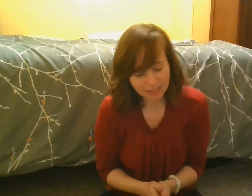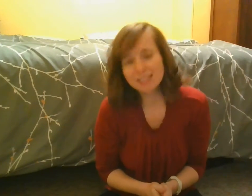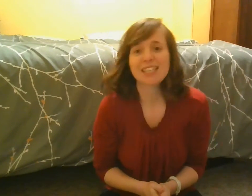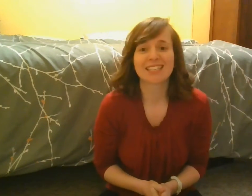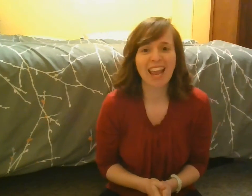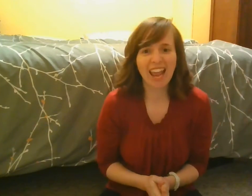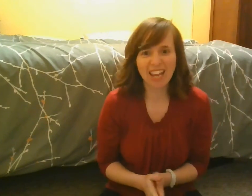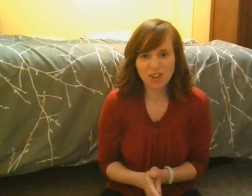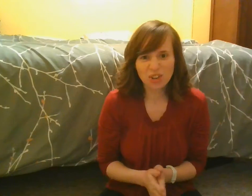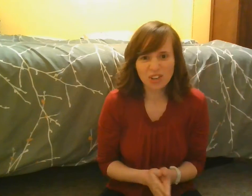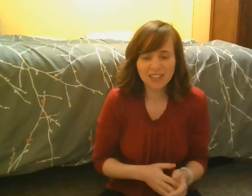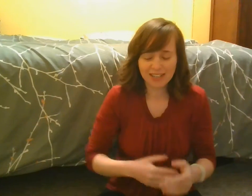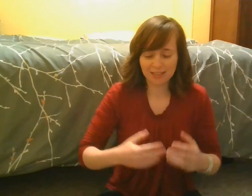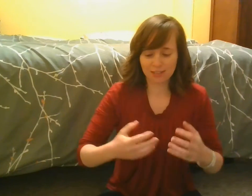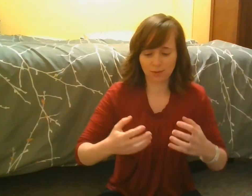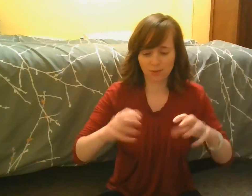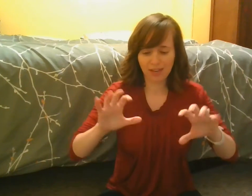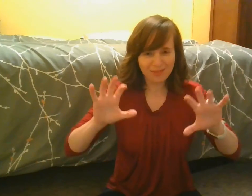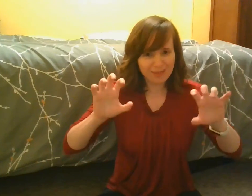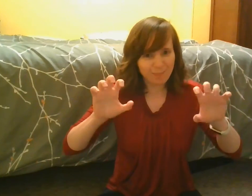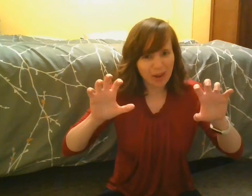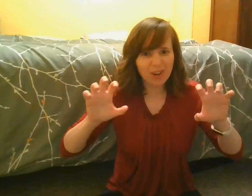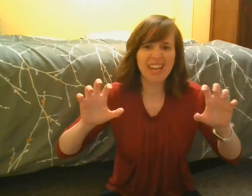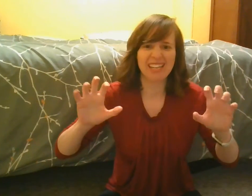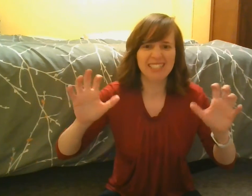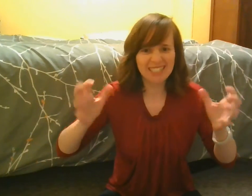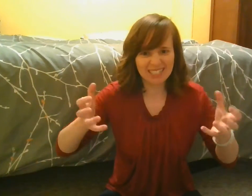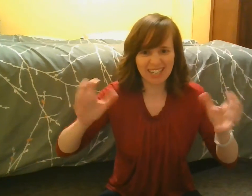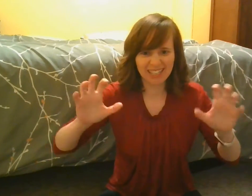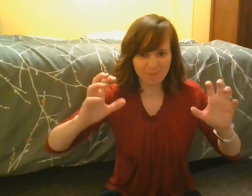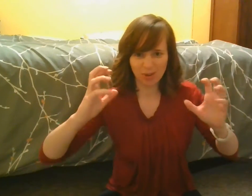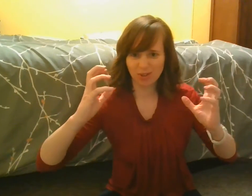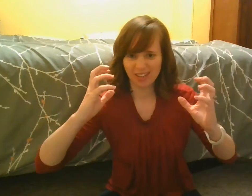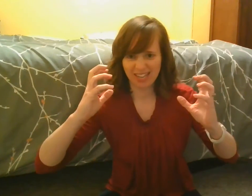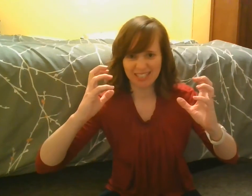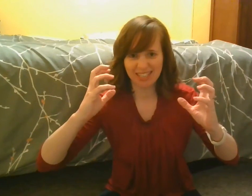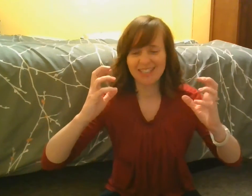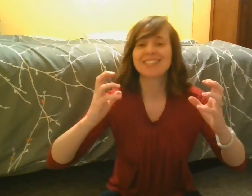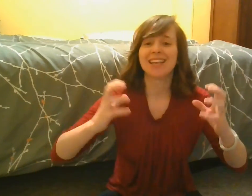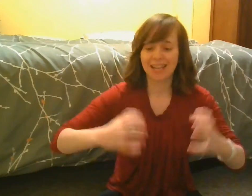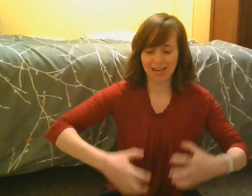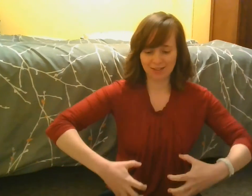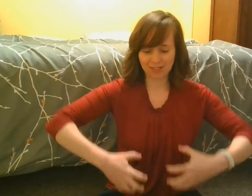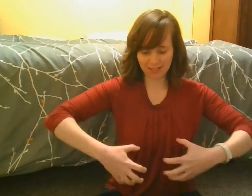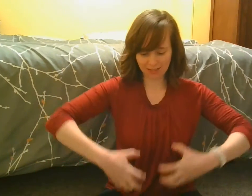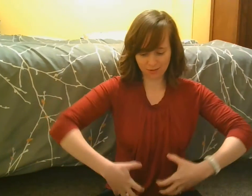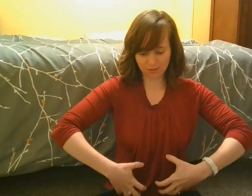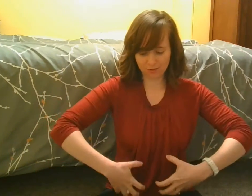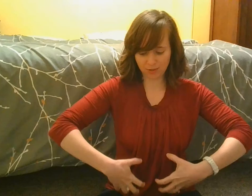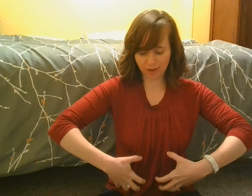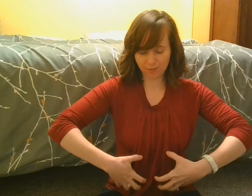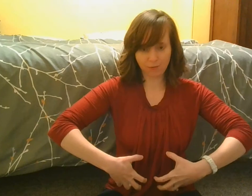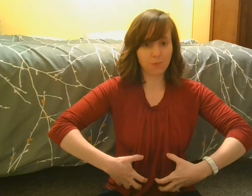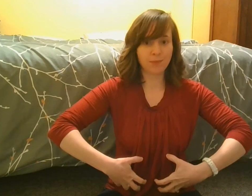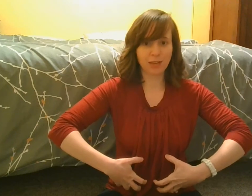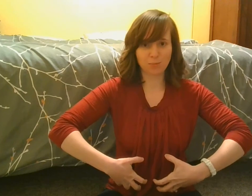Next is anger. So you have like bare hands, kind of like bare claw hands like this, and you just kind of drag them from like your